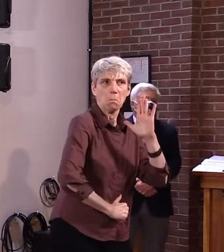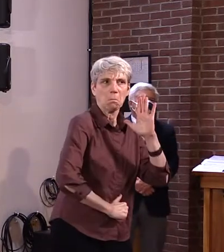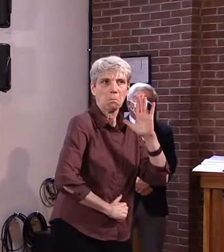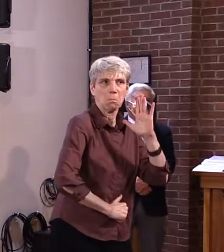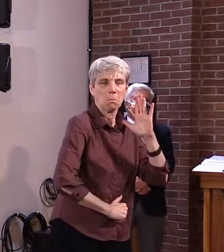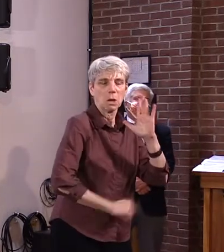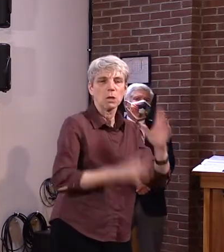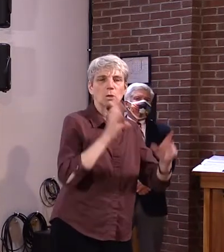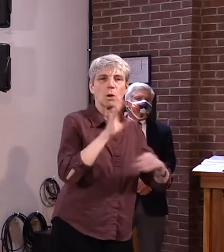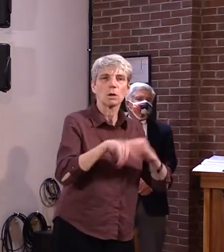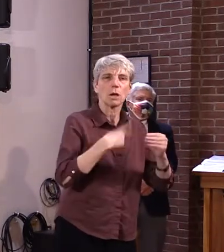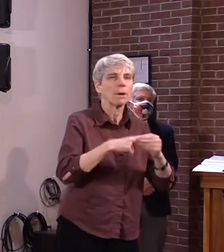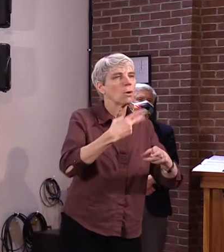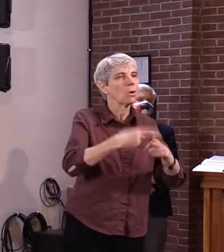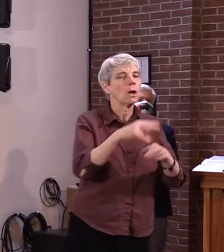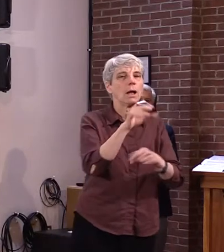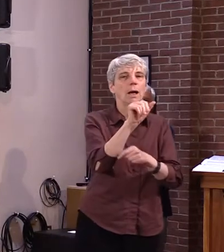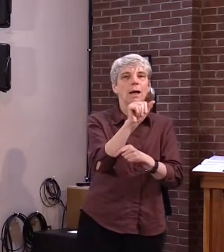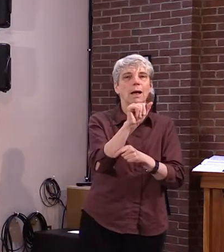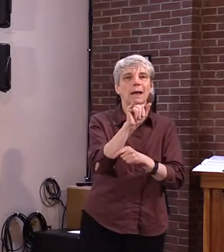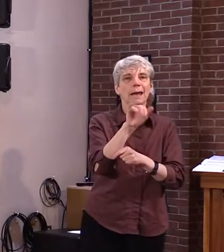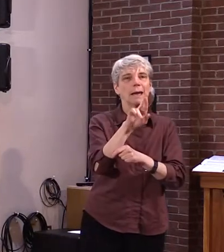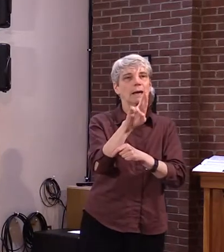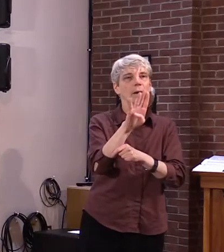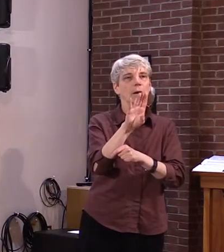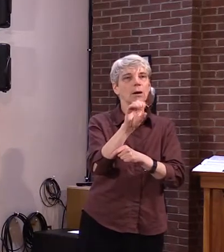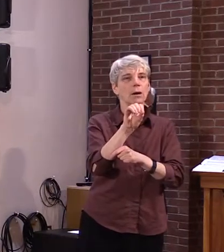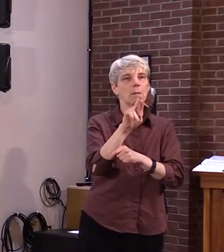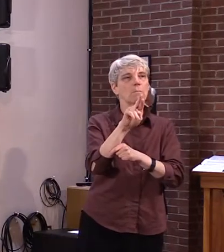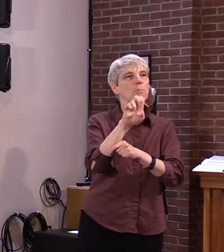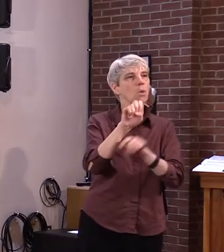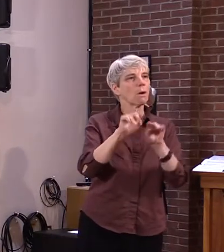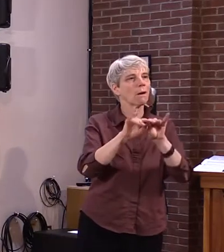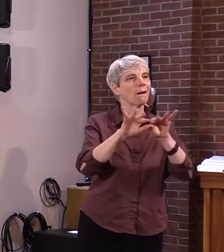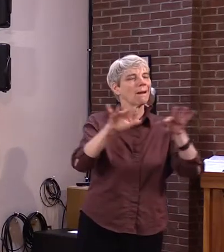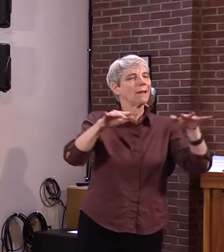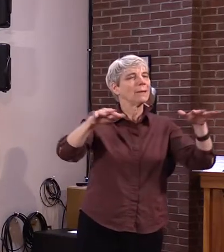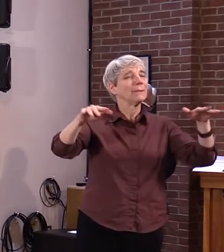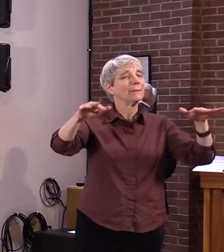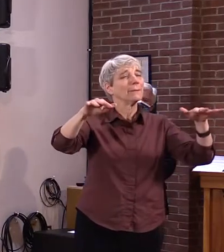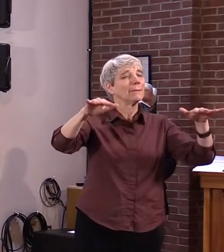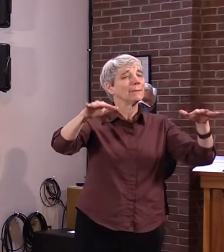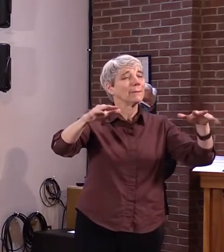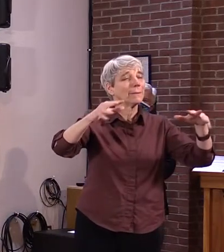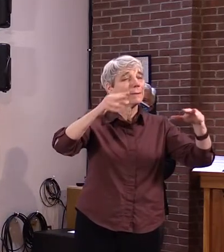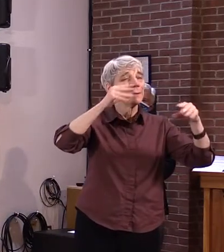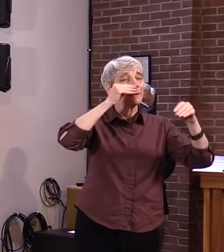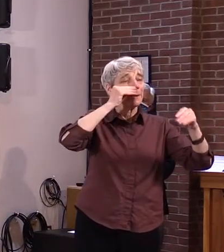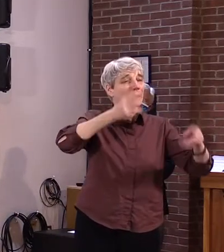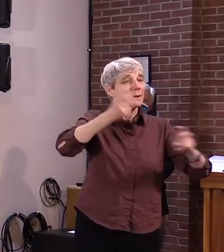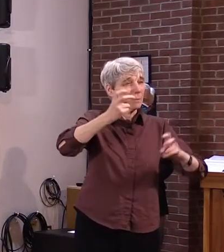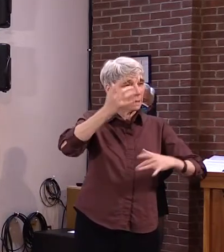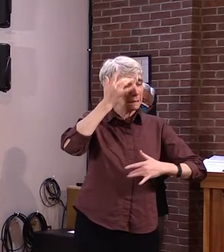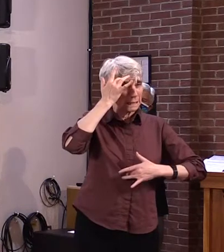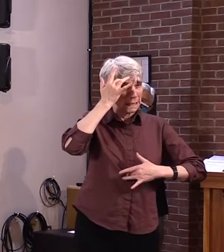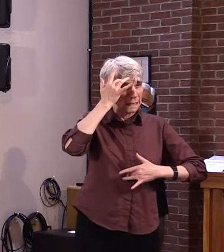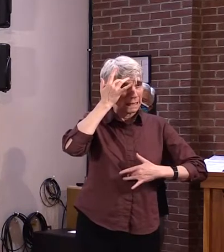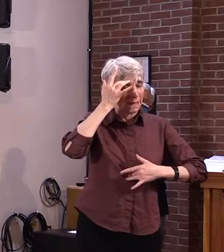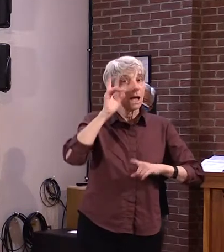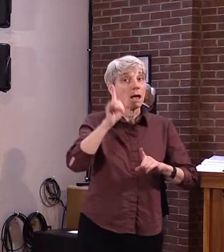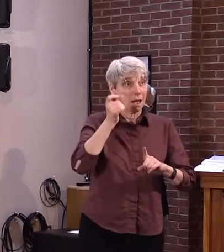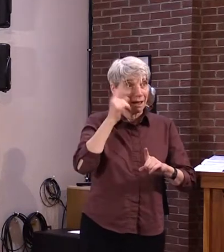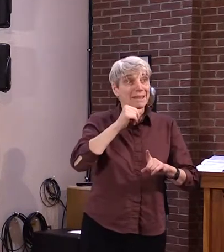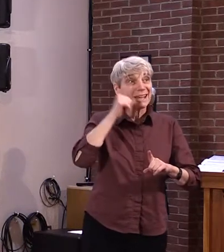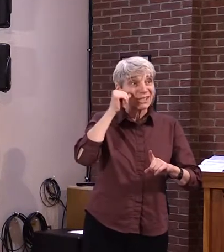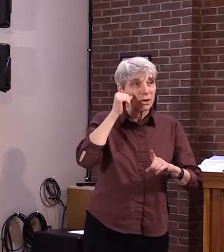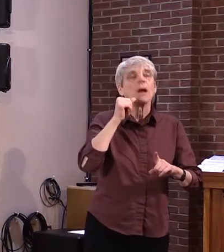of COVID-19. Well, as of yesterday, it was up again. I've mentioned this phenomenon a number of